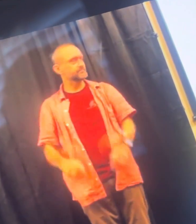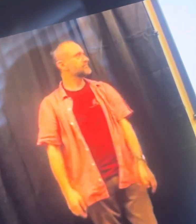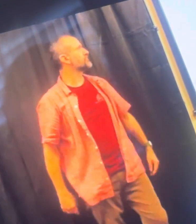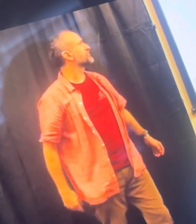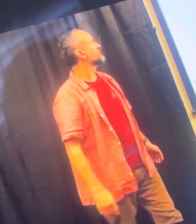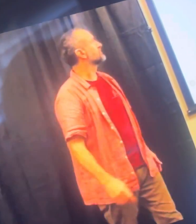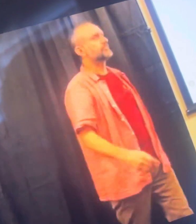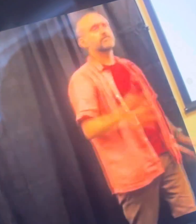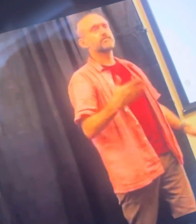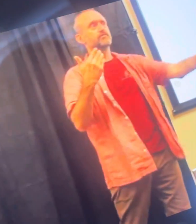okay?